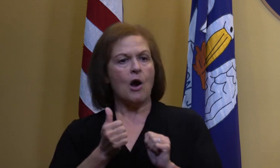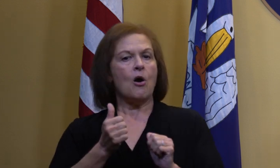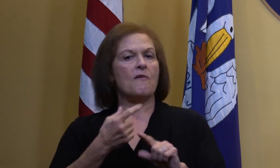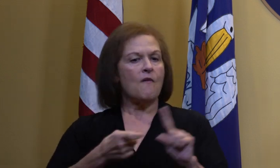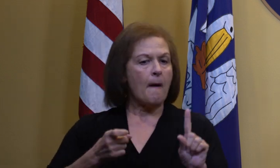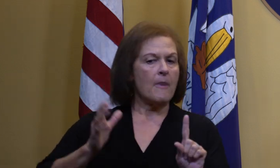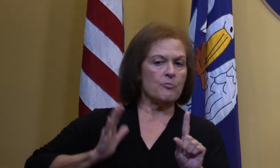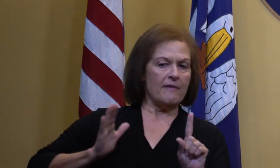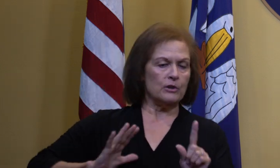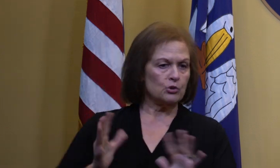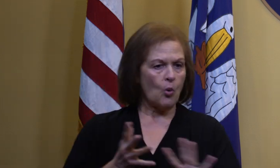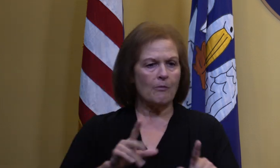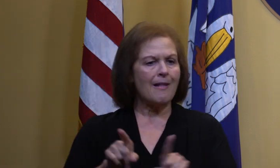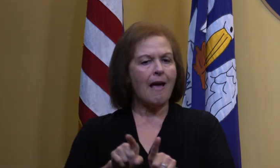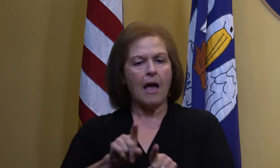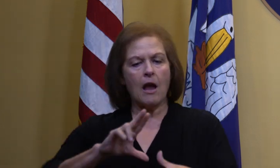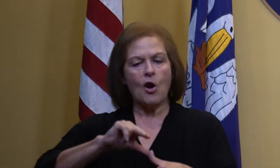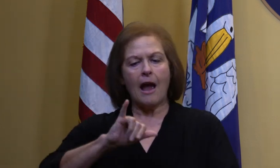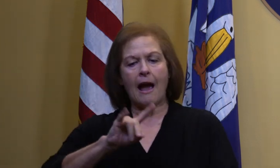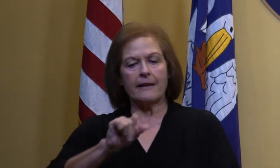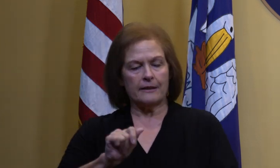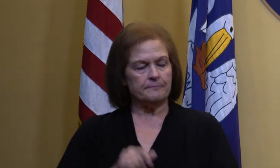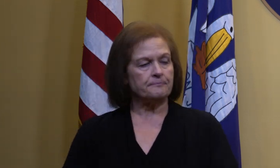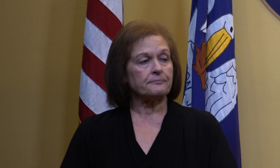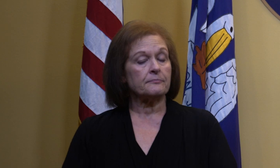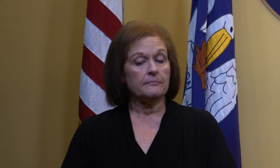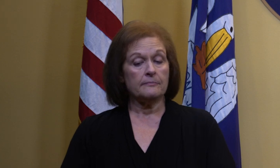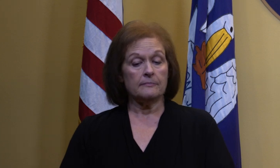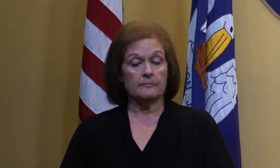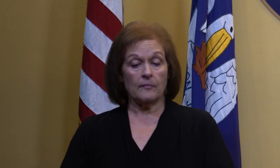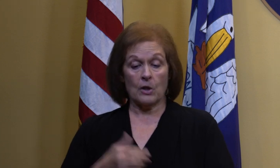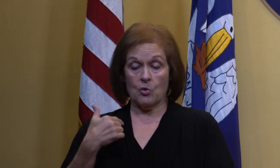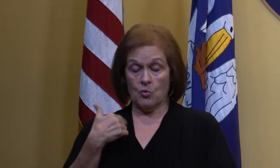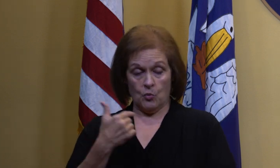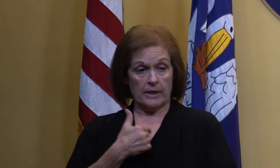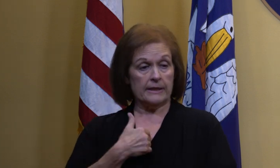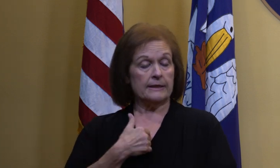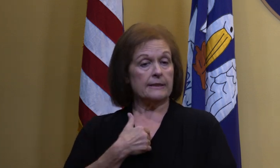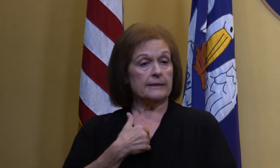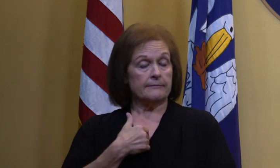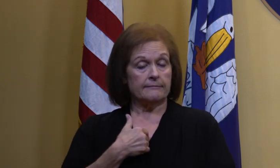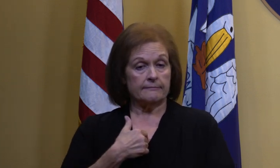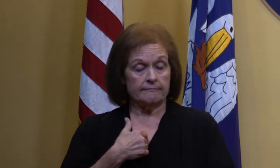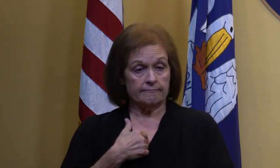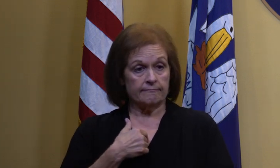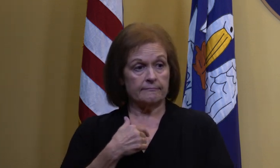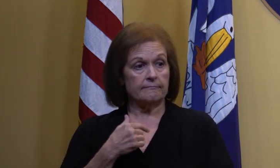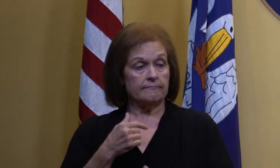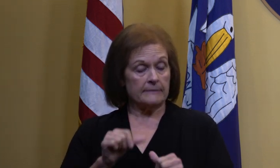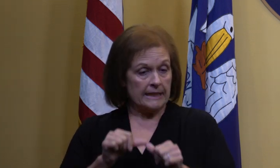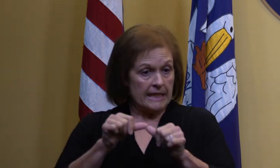previous storms, just like Hurricane Ida. And as you know, we've been investing in and promoting in all